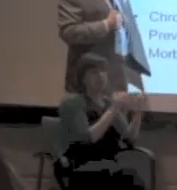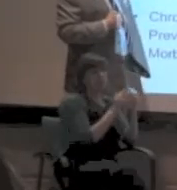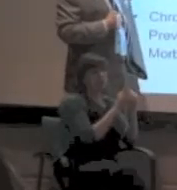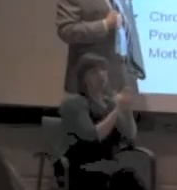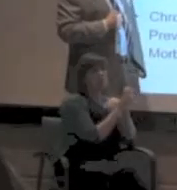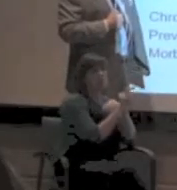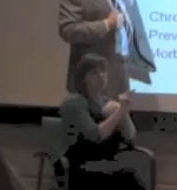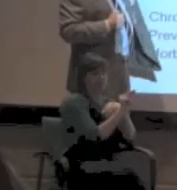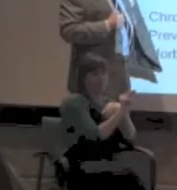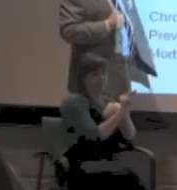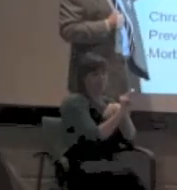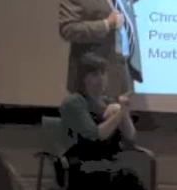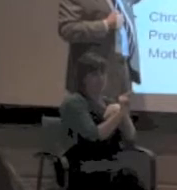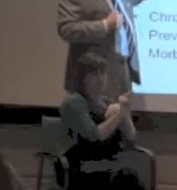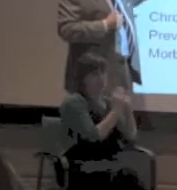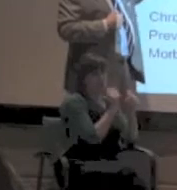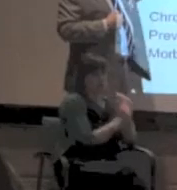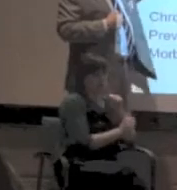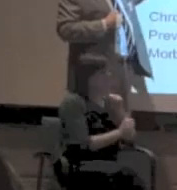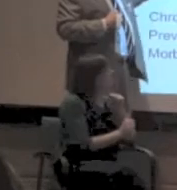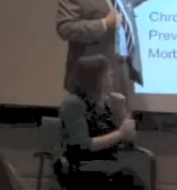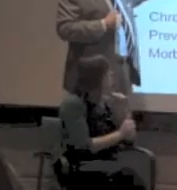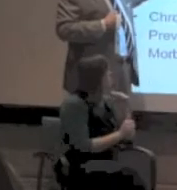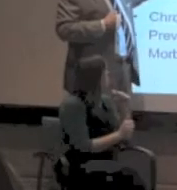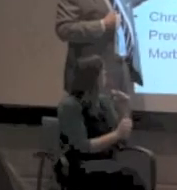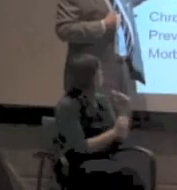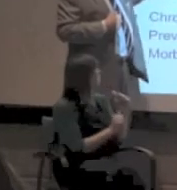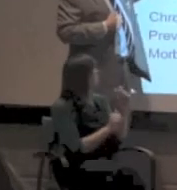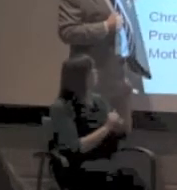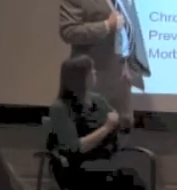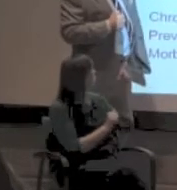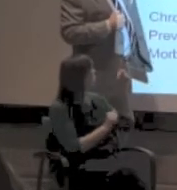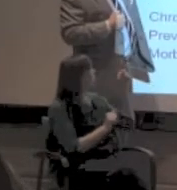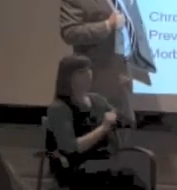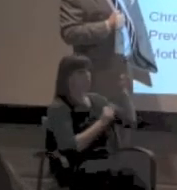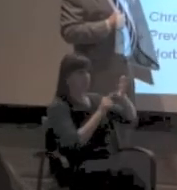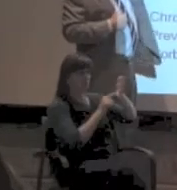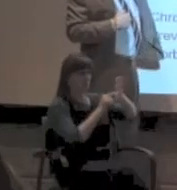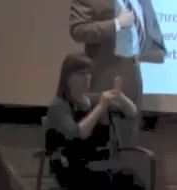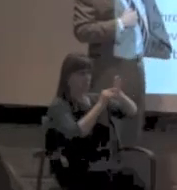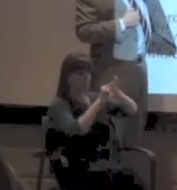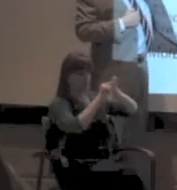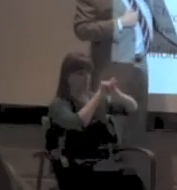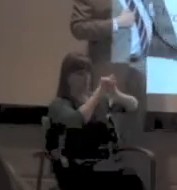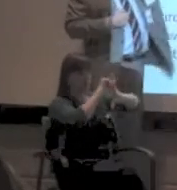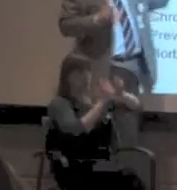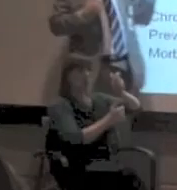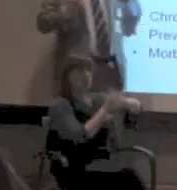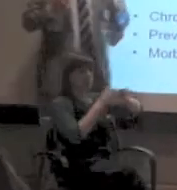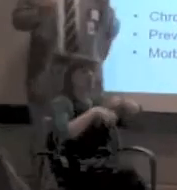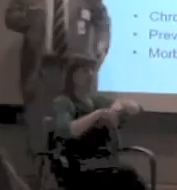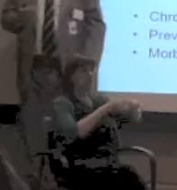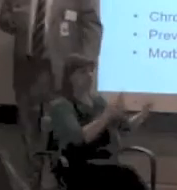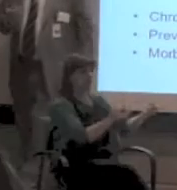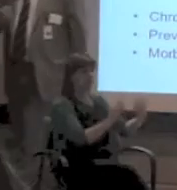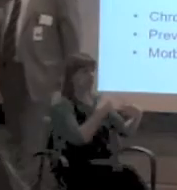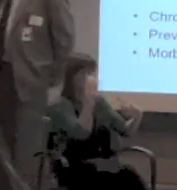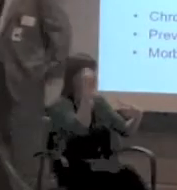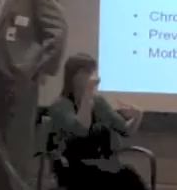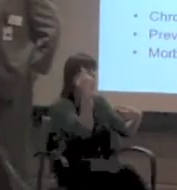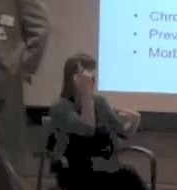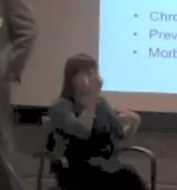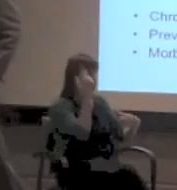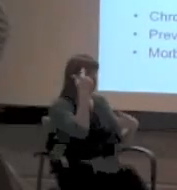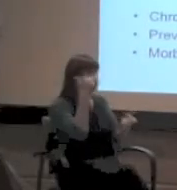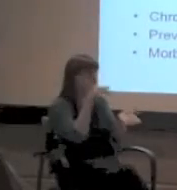So for shunt fixing, shunt infections, but the most common is just to come in for other reasons,